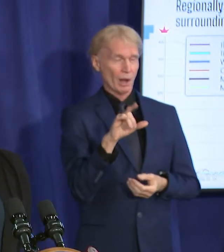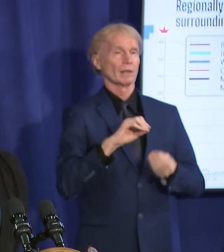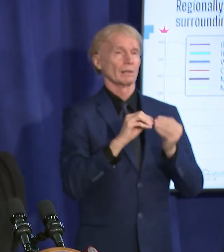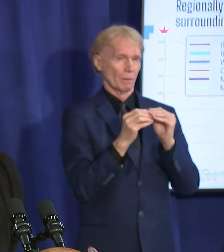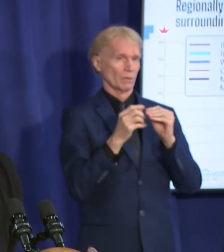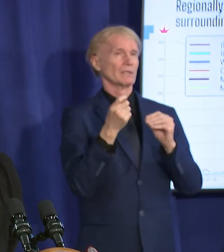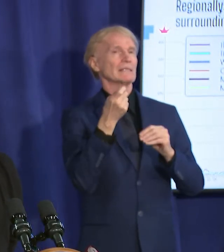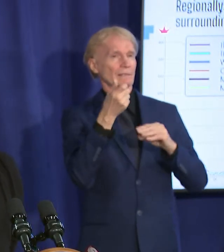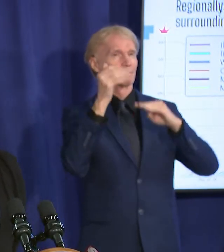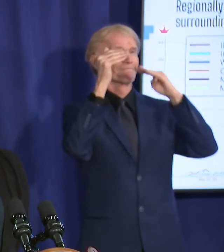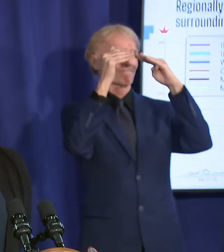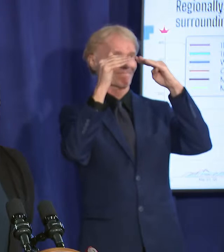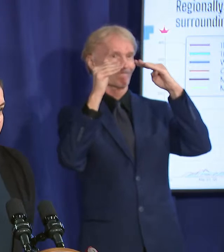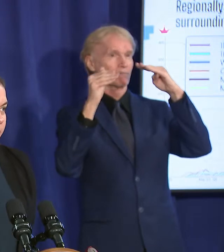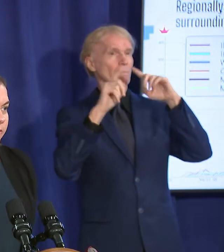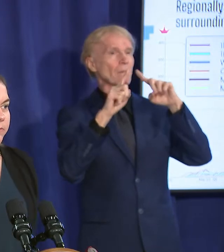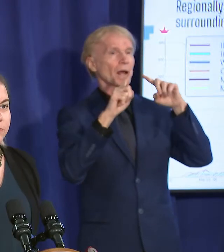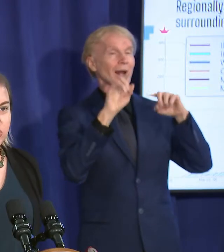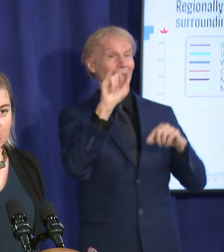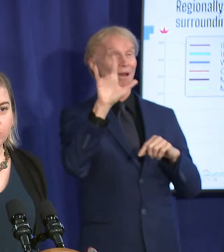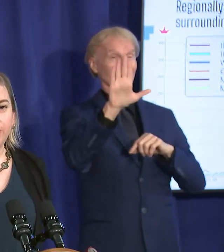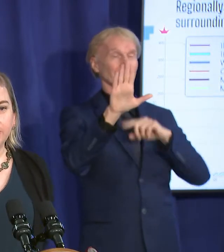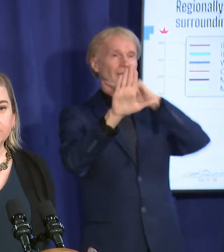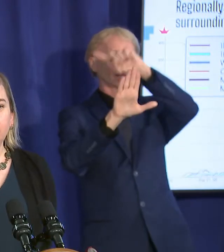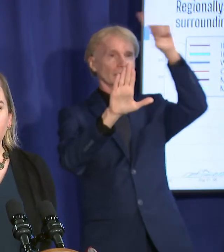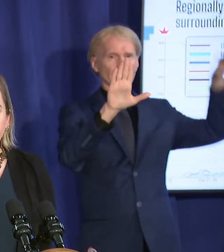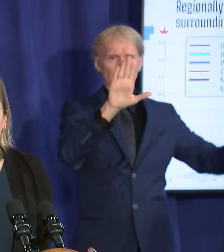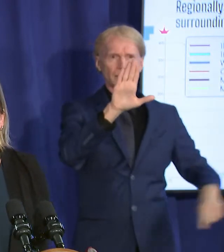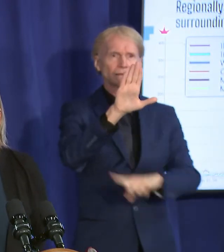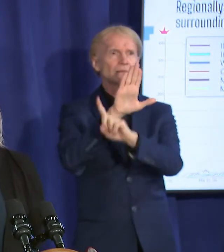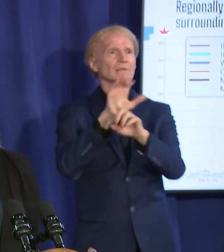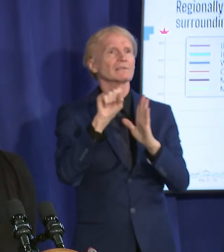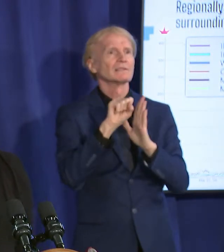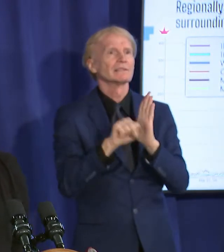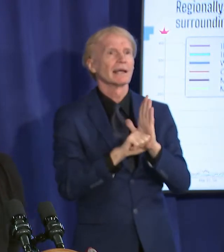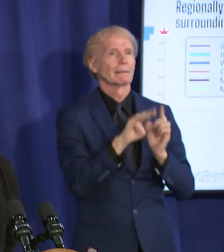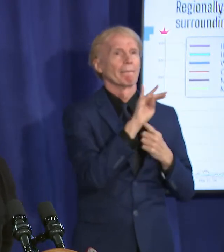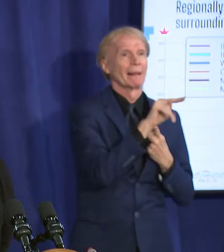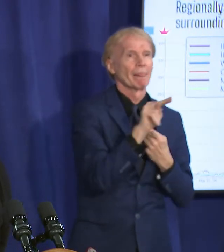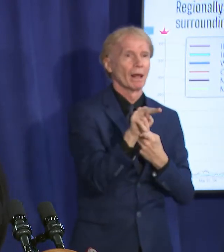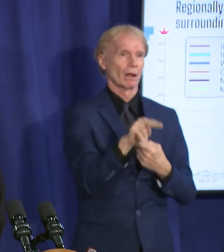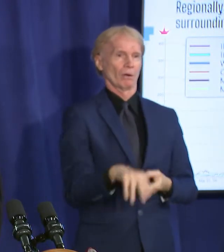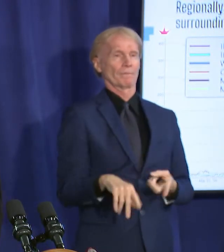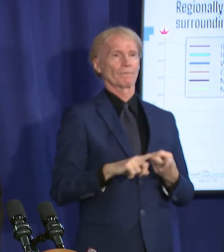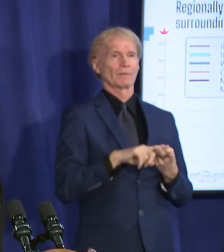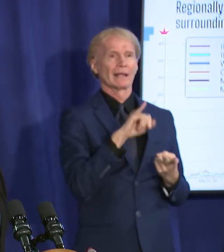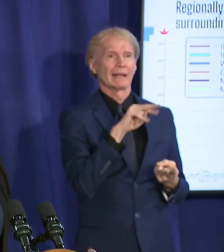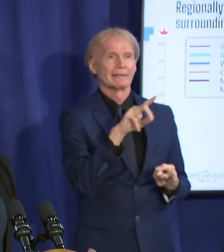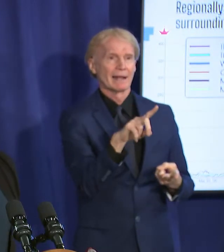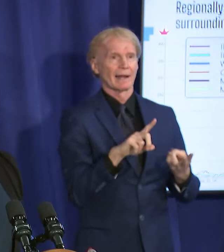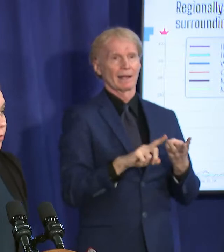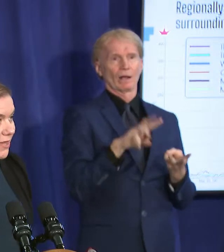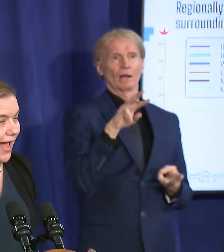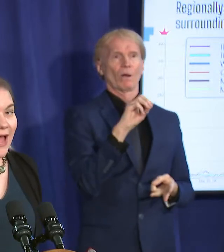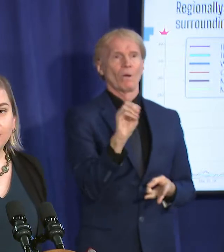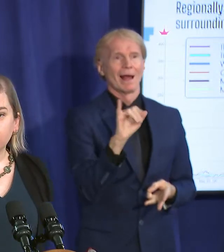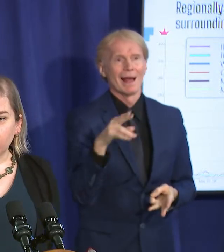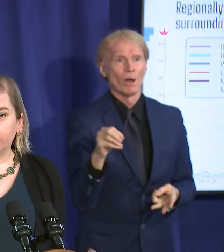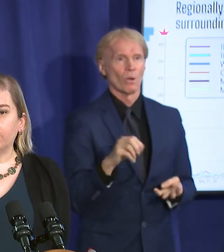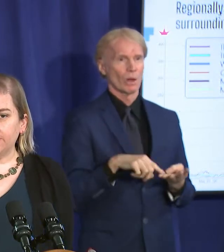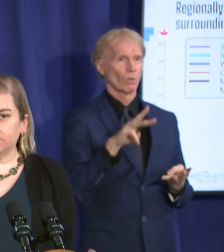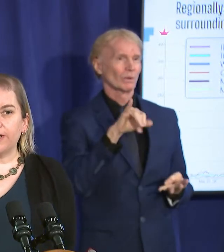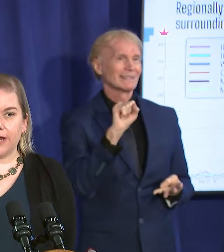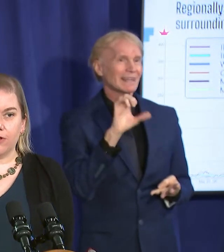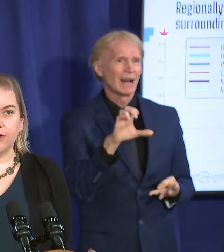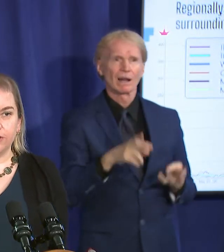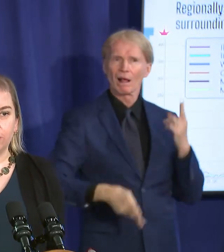the decline, our surrounding states are generally continuing to rise. Minnesota, Indiana, Ohio, Wisconsin, all with higher